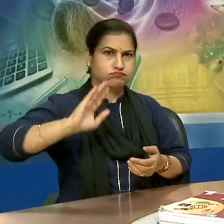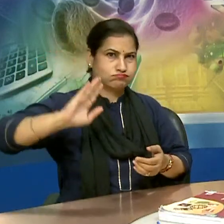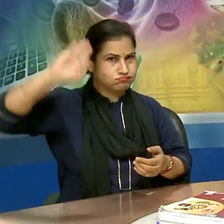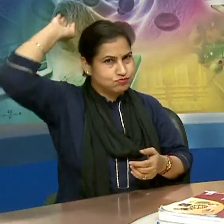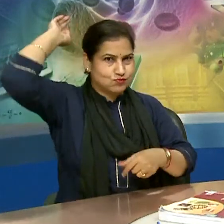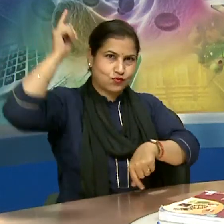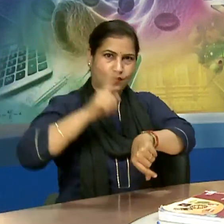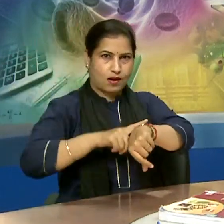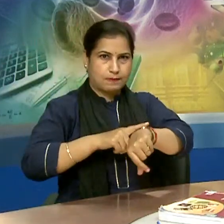measurement.